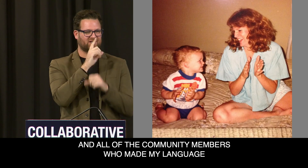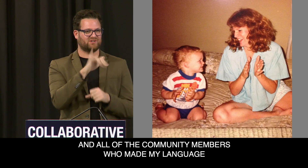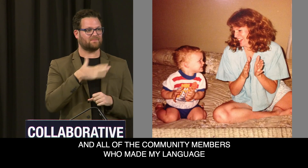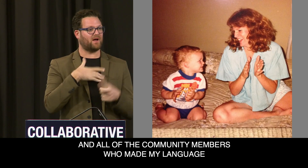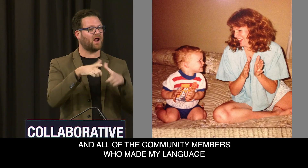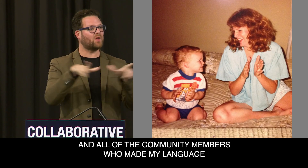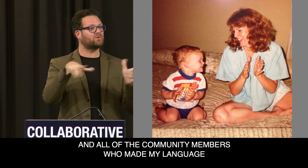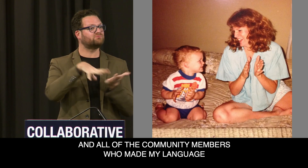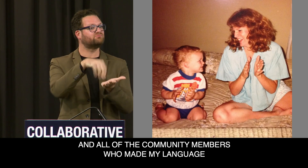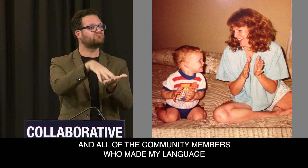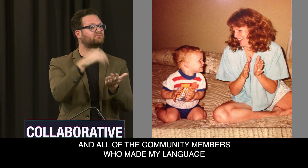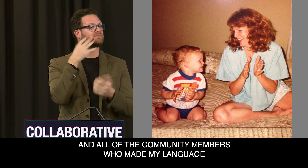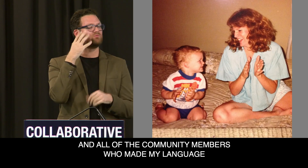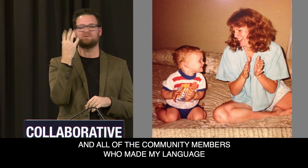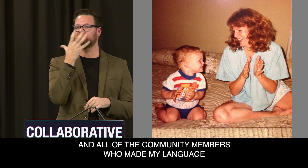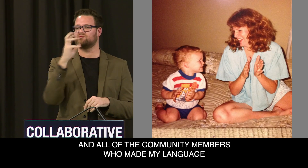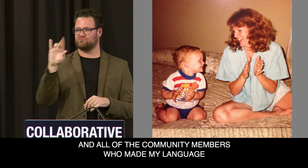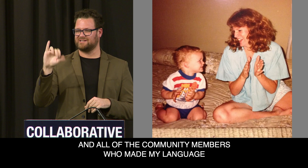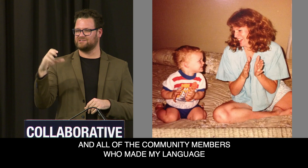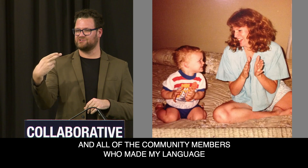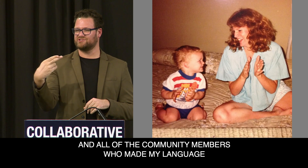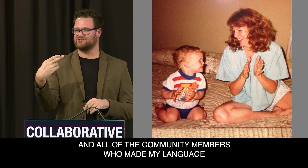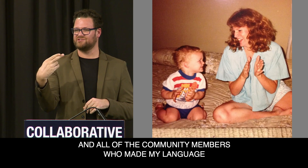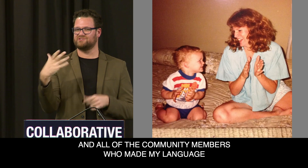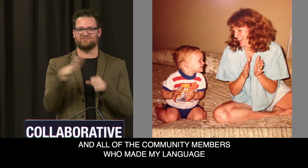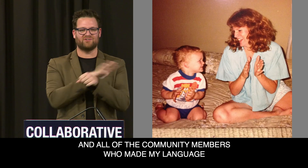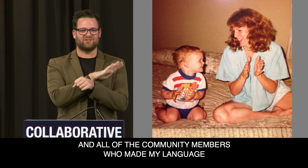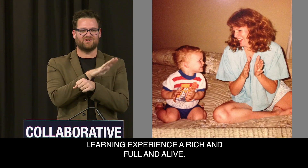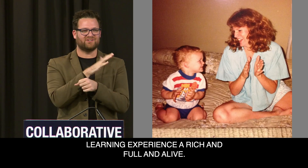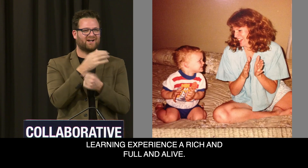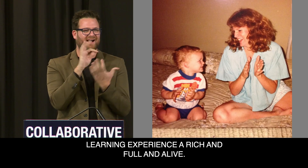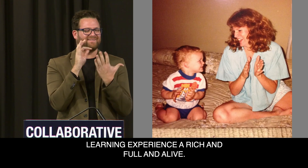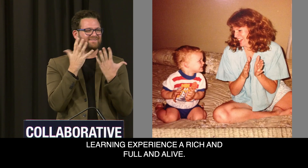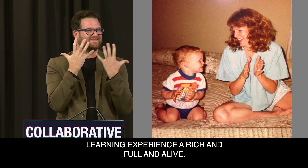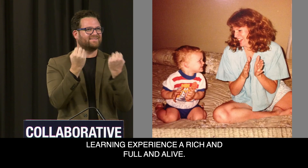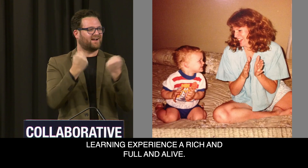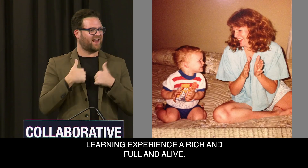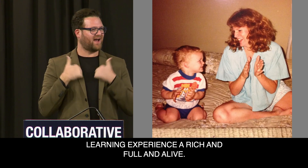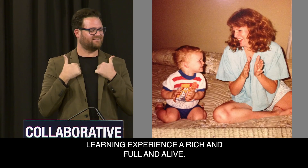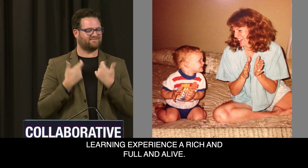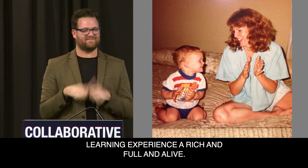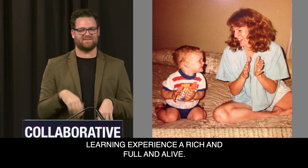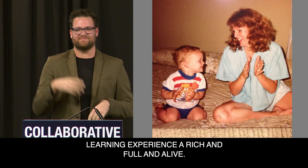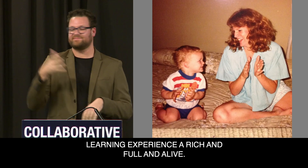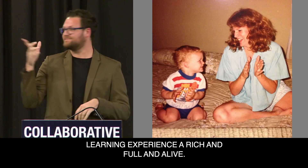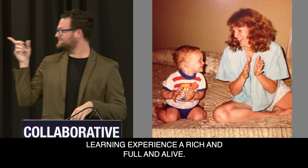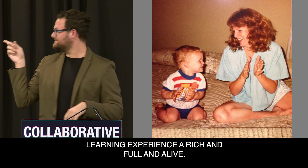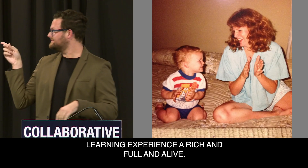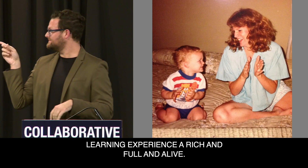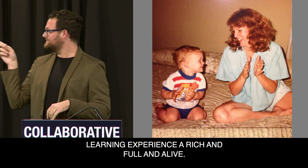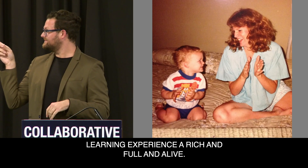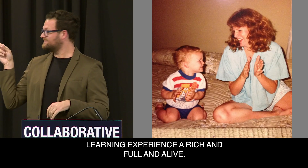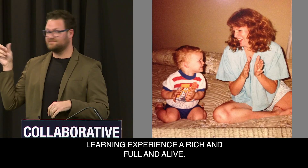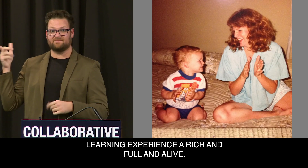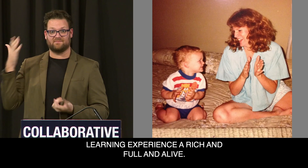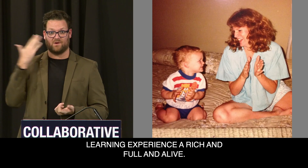community members who made my language learning experience a rich and full and